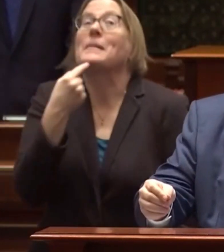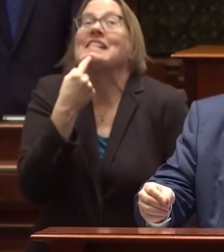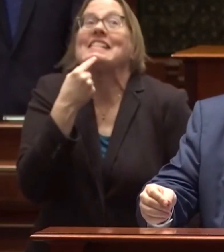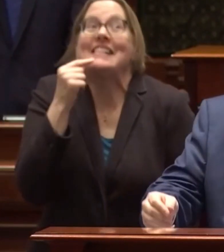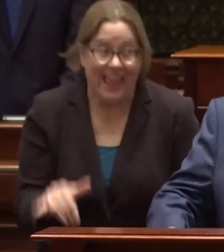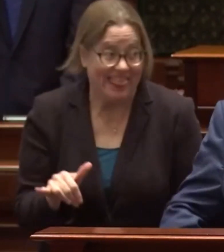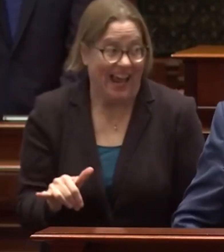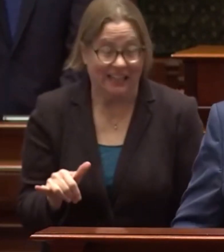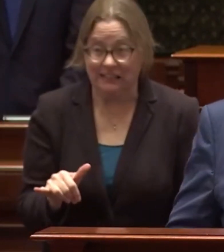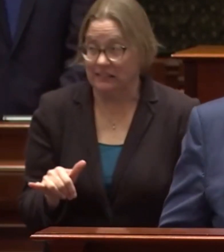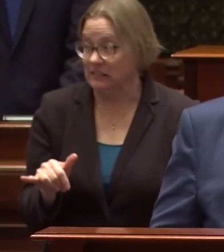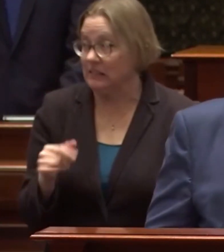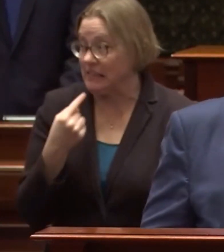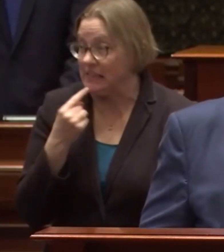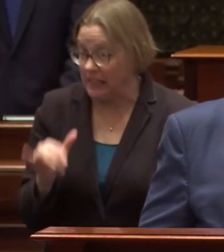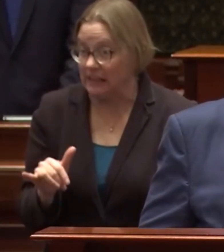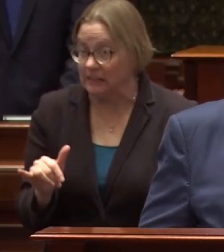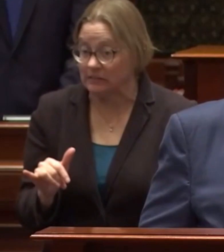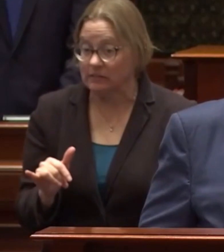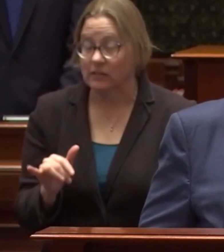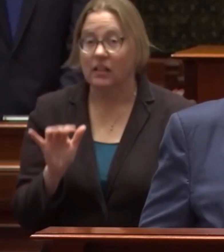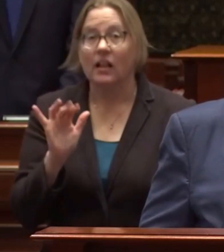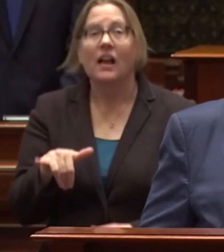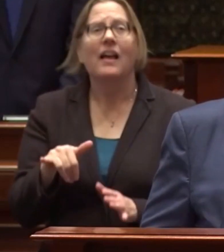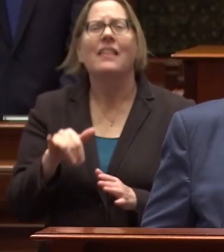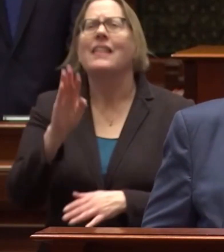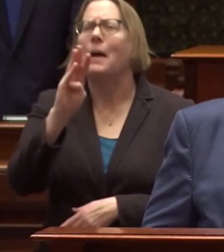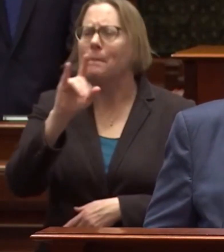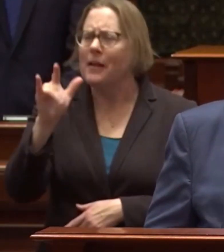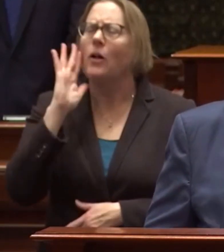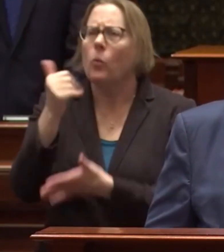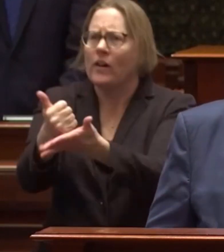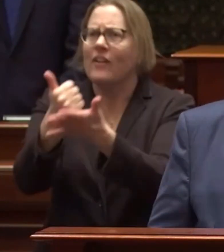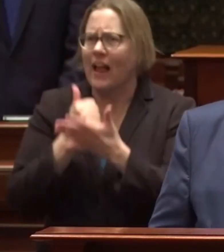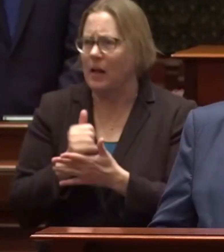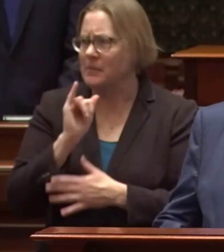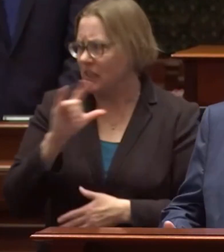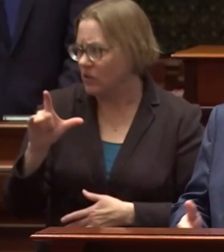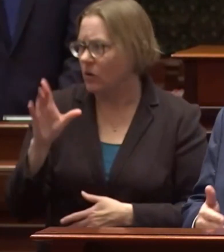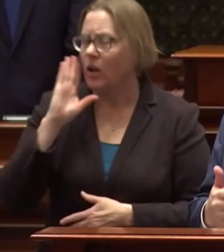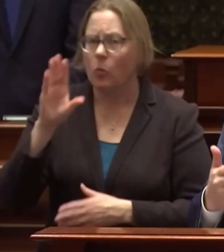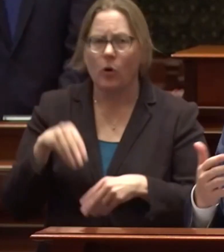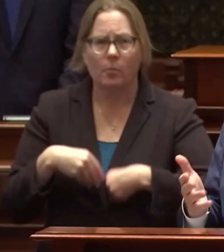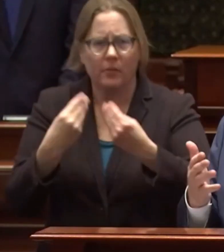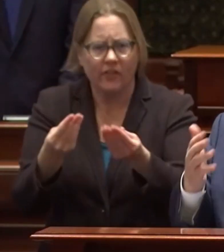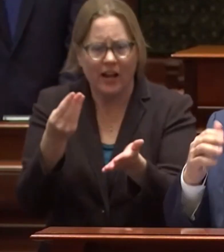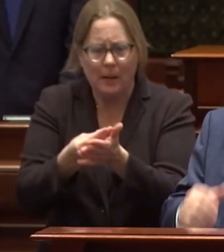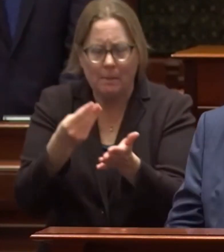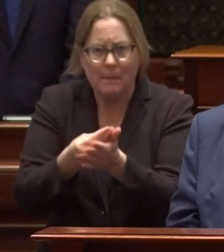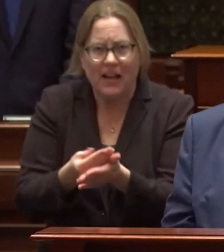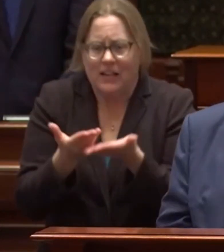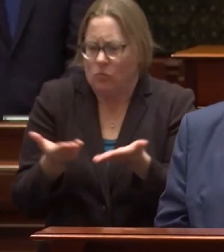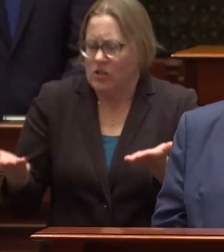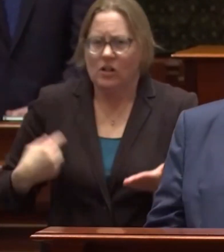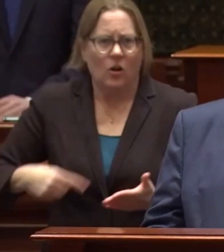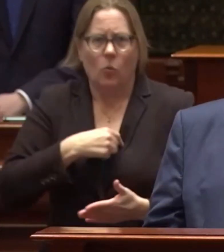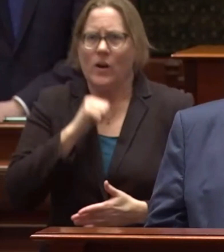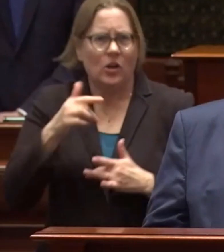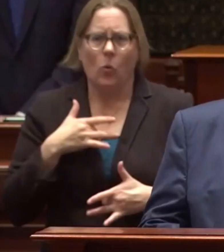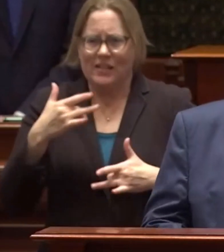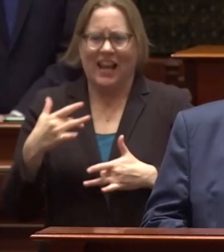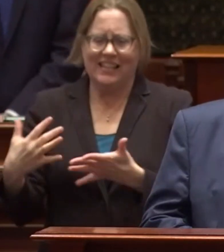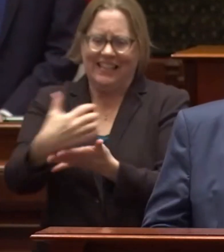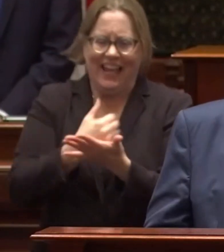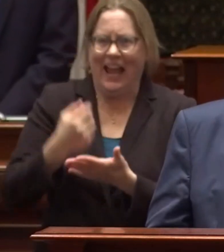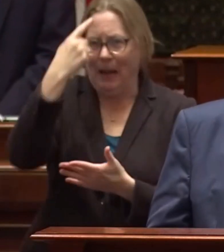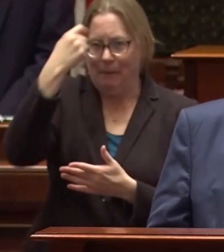loud. That bill would have helped Illinois. It would have provided money and resources that we don't normally receive as a